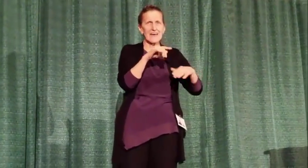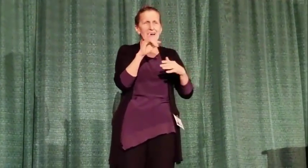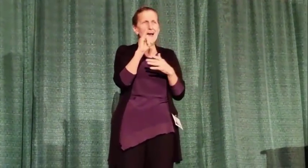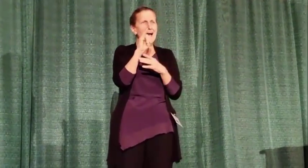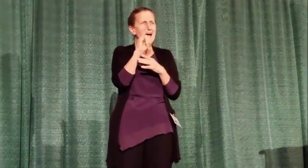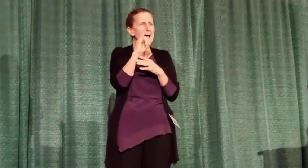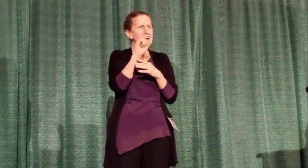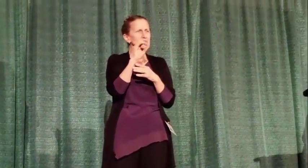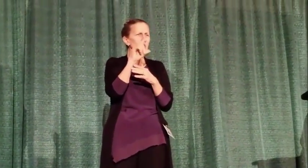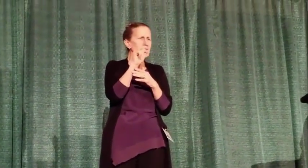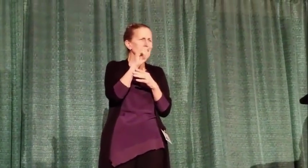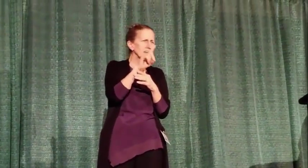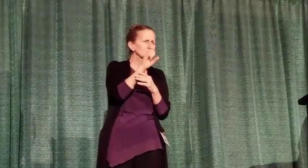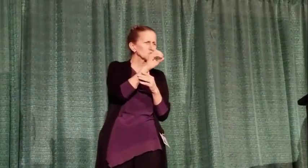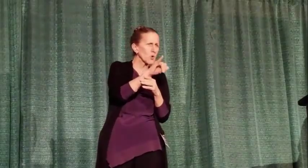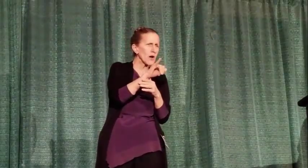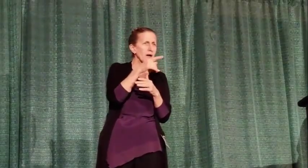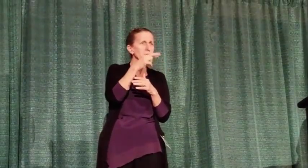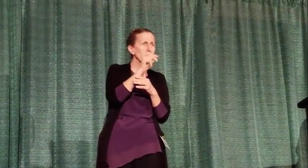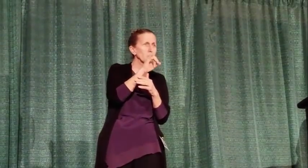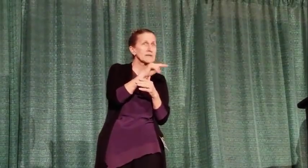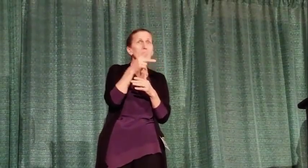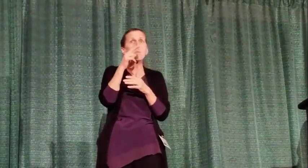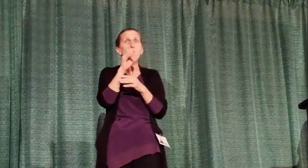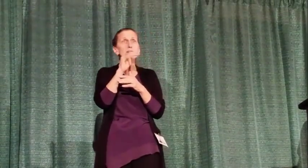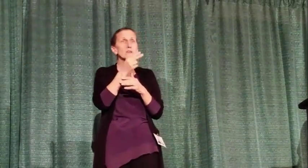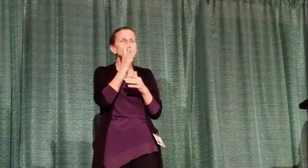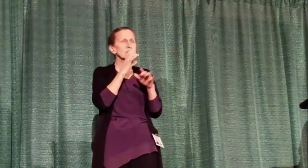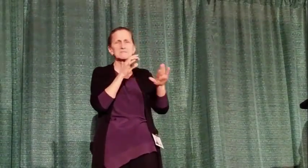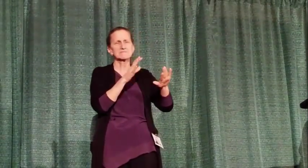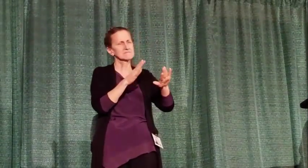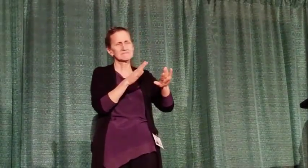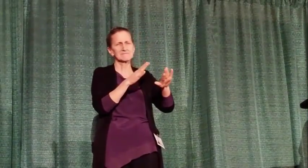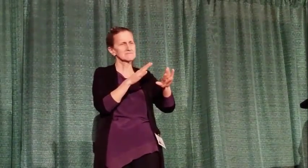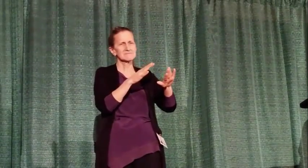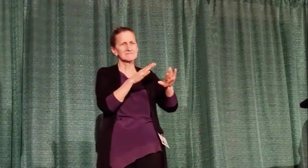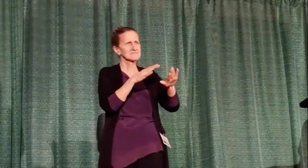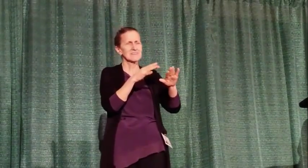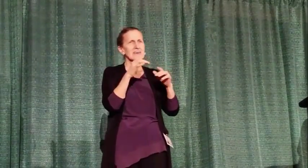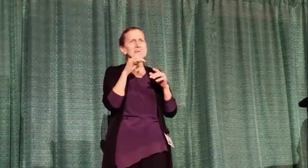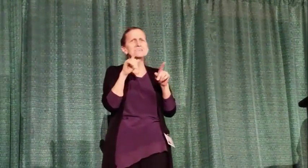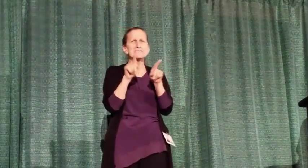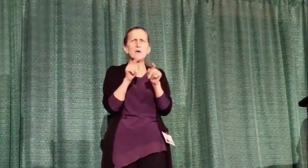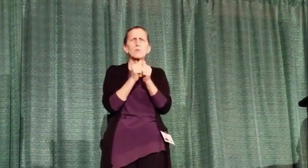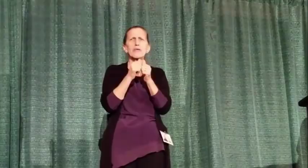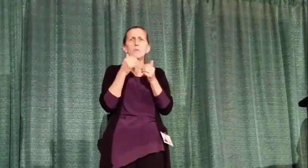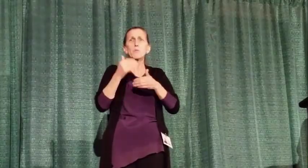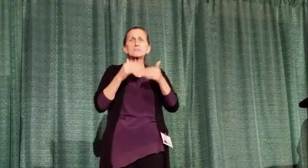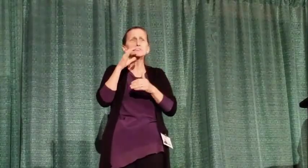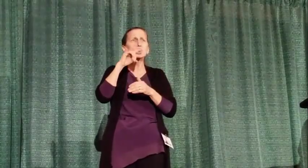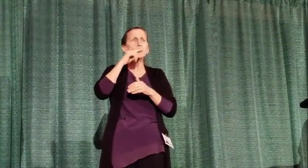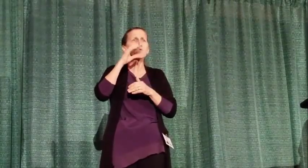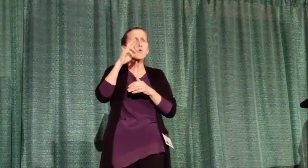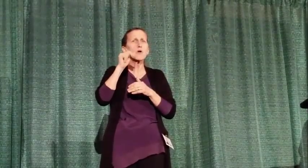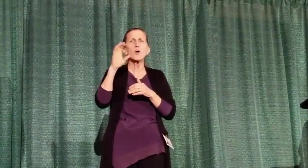soy protein and soy protein drinks that unfavorably raise IGF-1. Same thing with processed corn, like